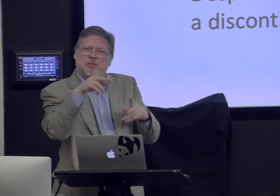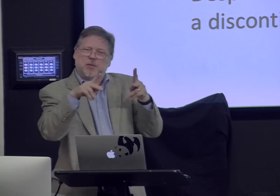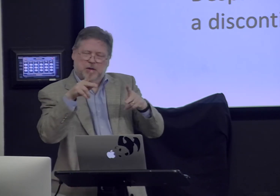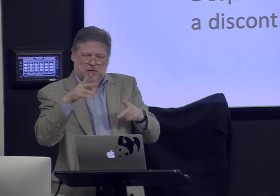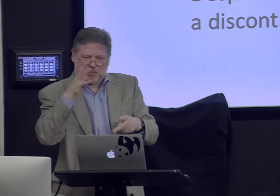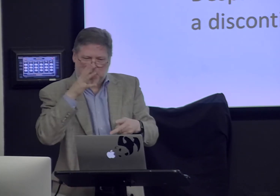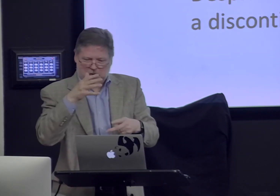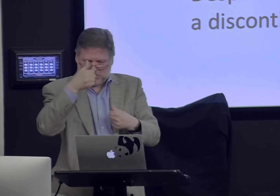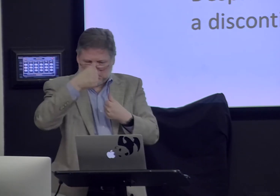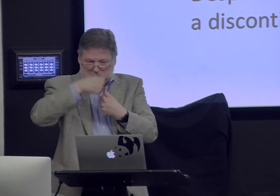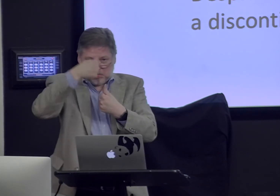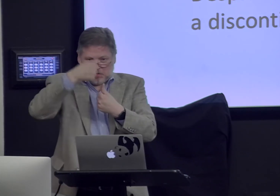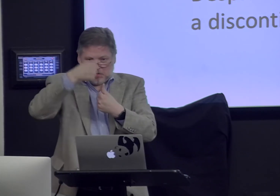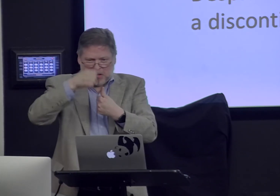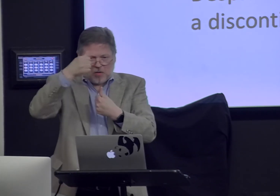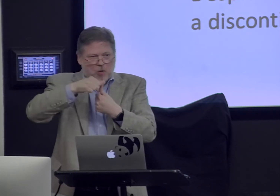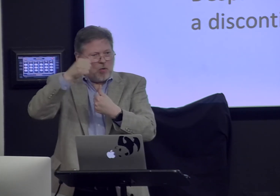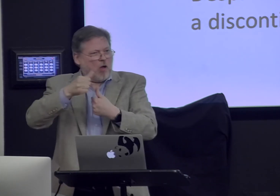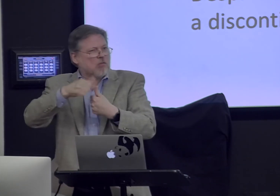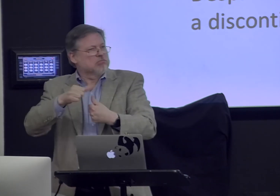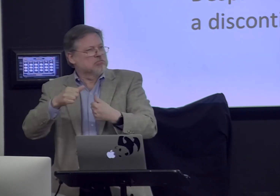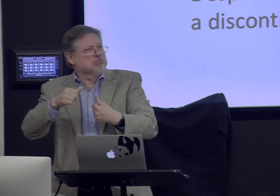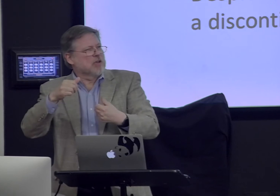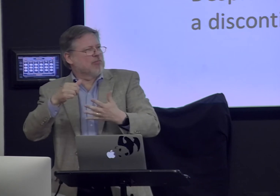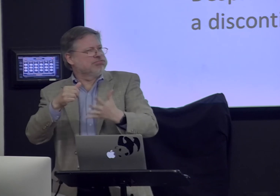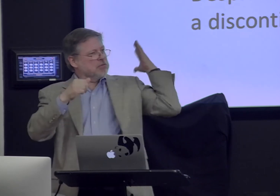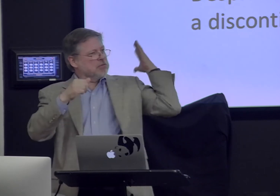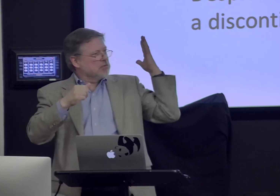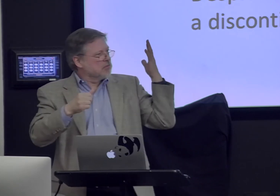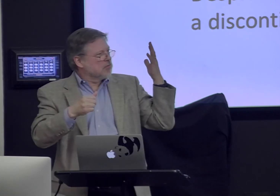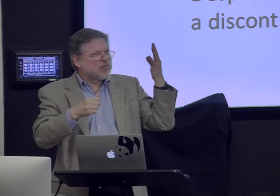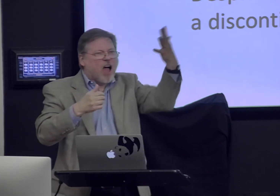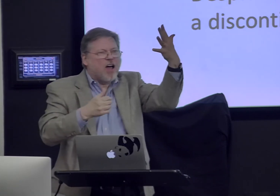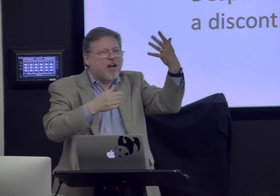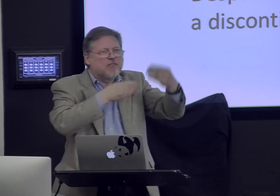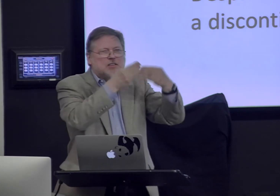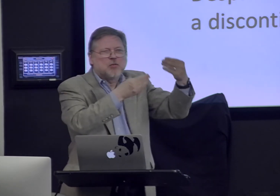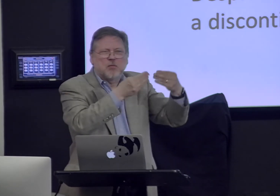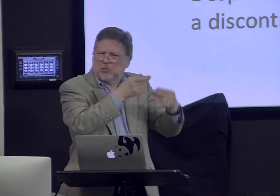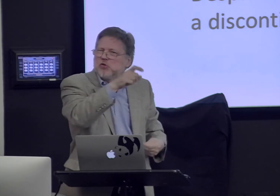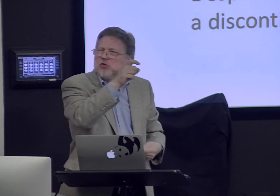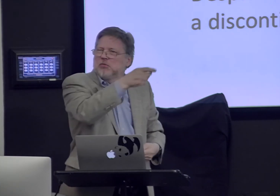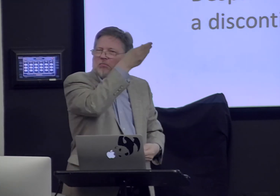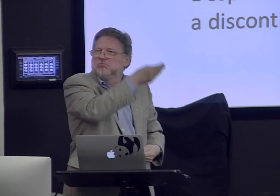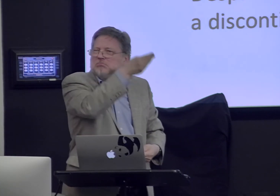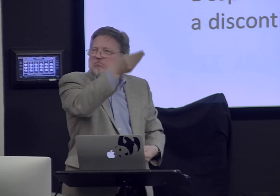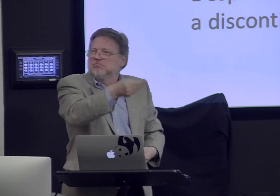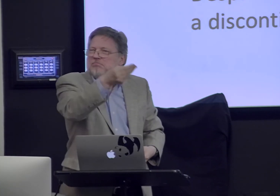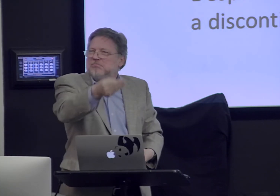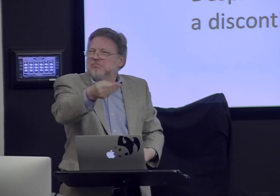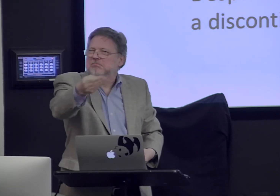Now, you would also expect that as people respond to these, if they had